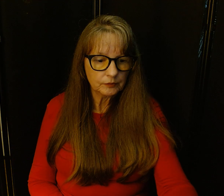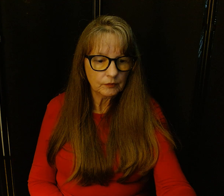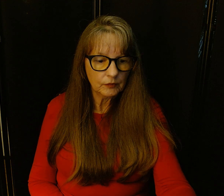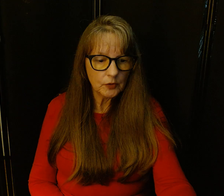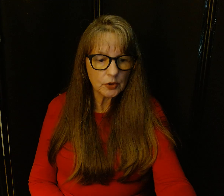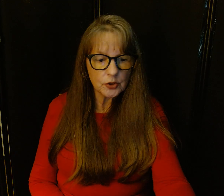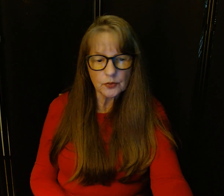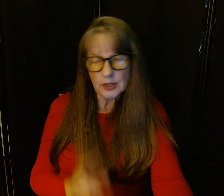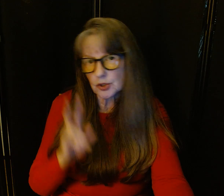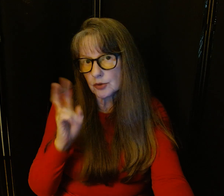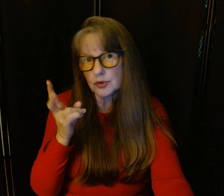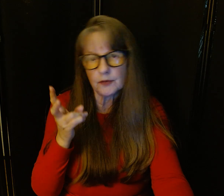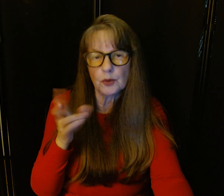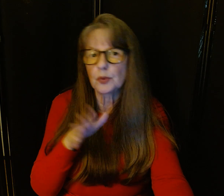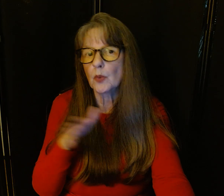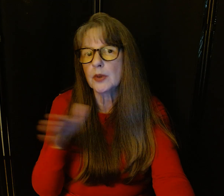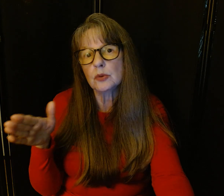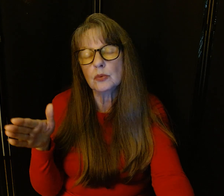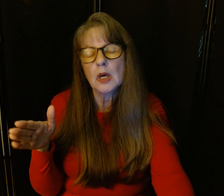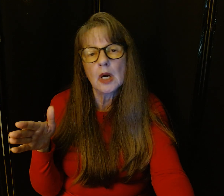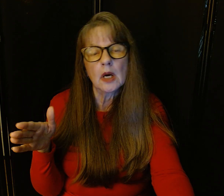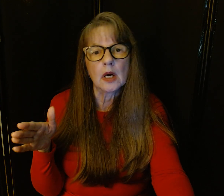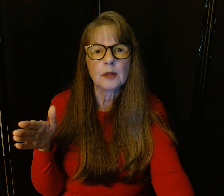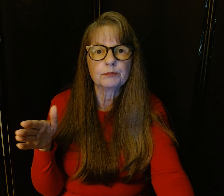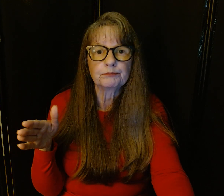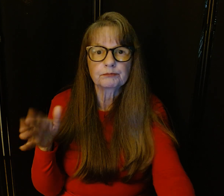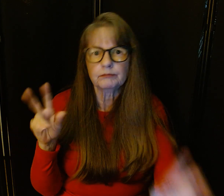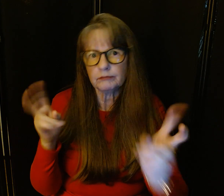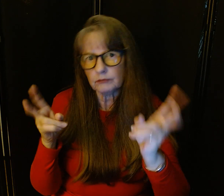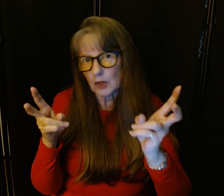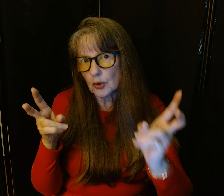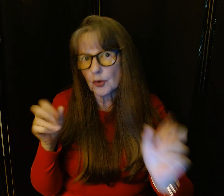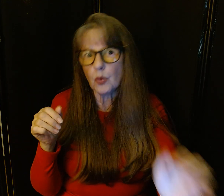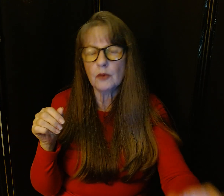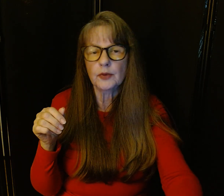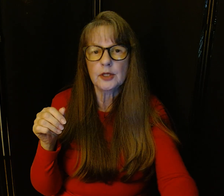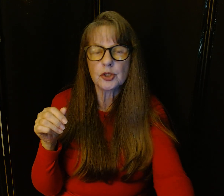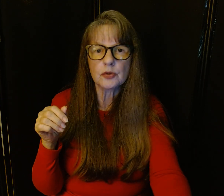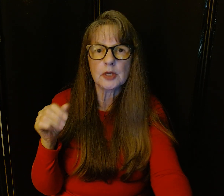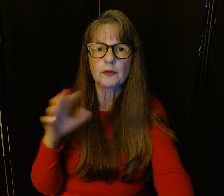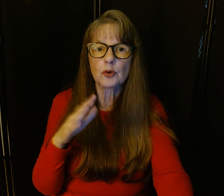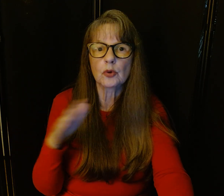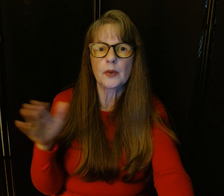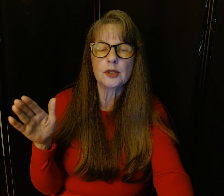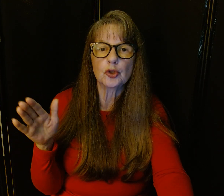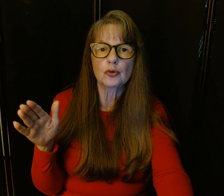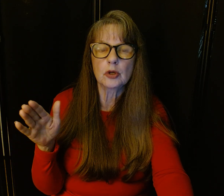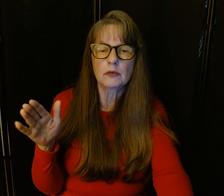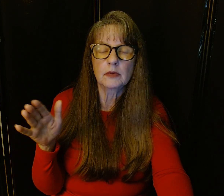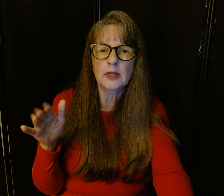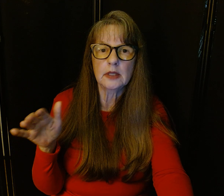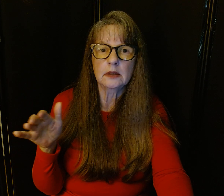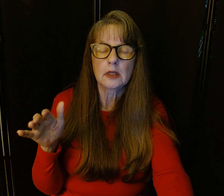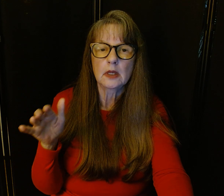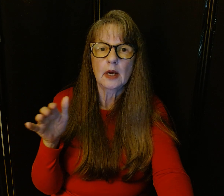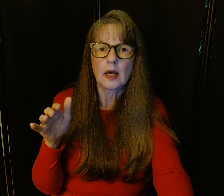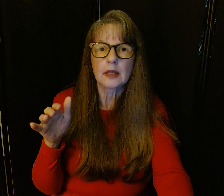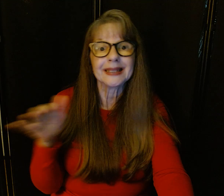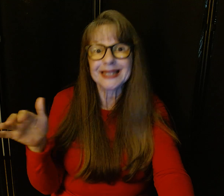You could do issues if you were going to, the quote for issues, if you're going to then list